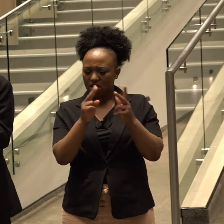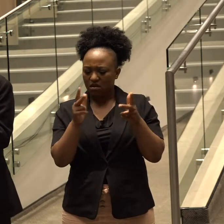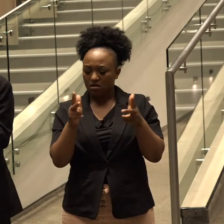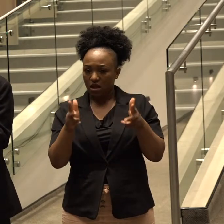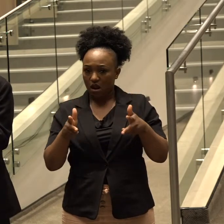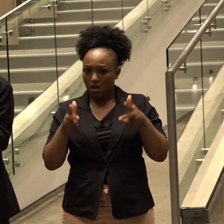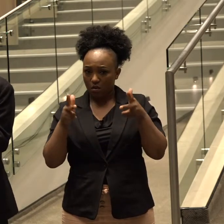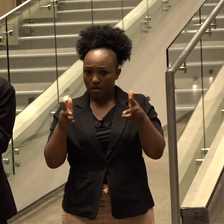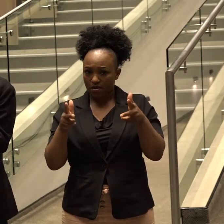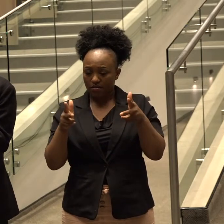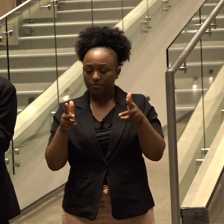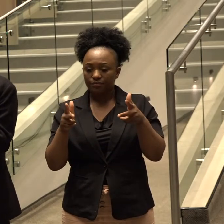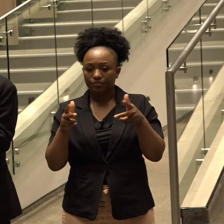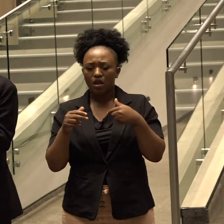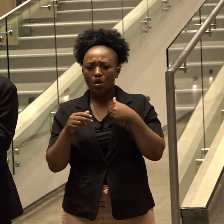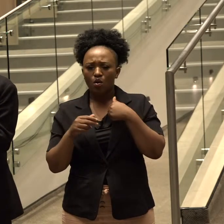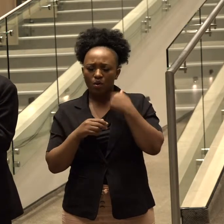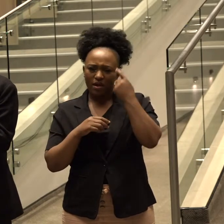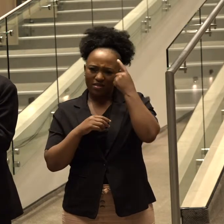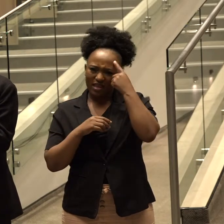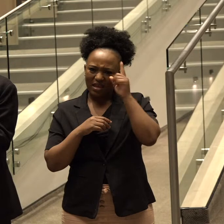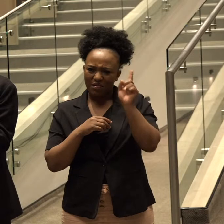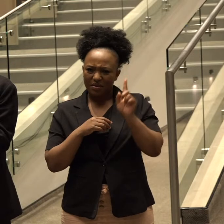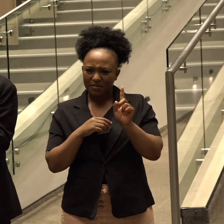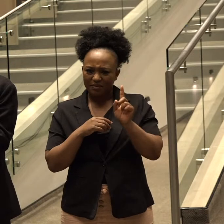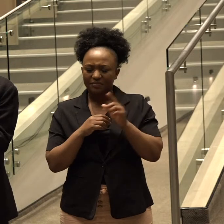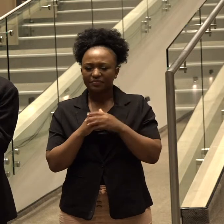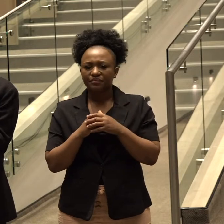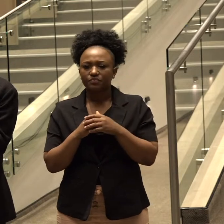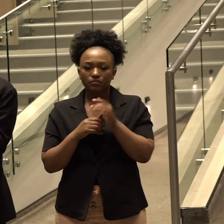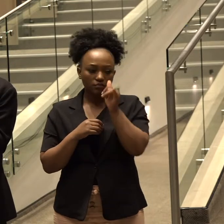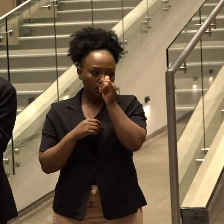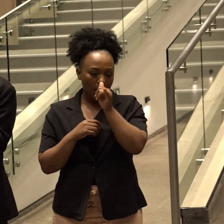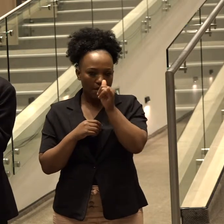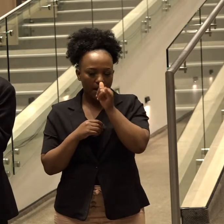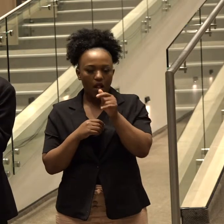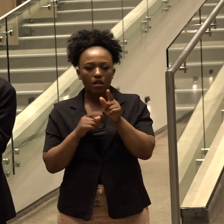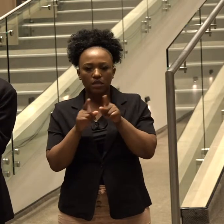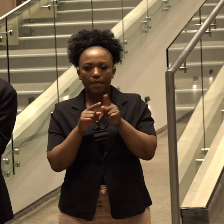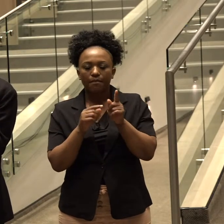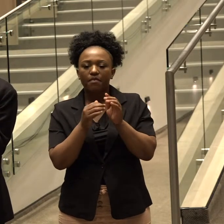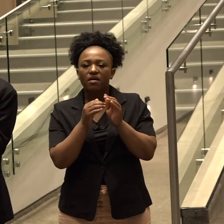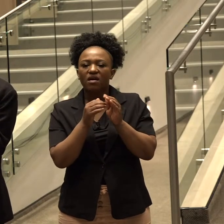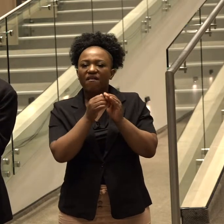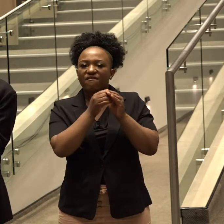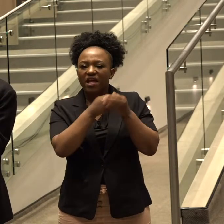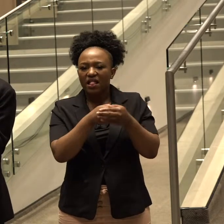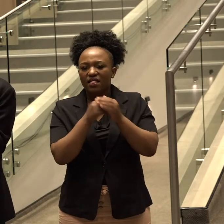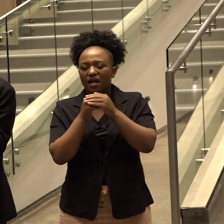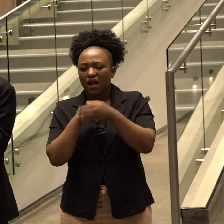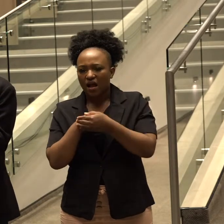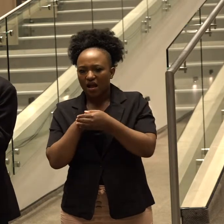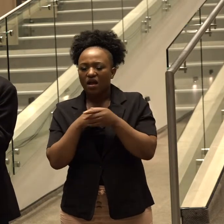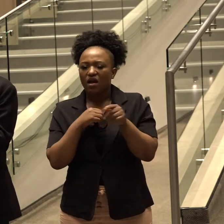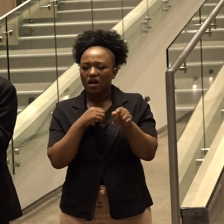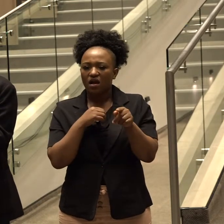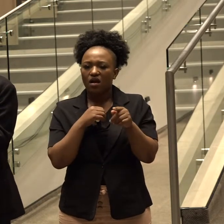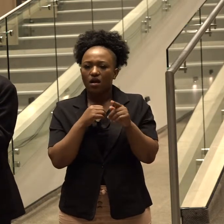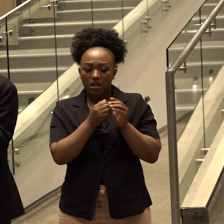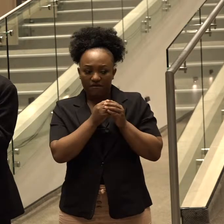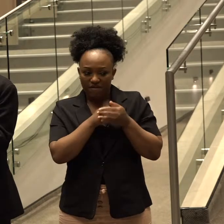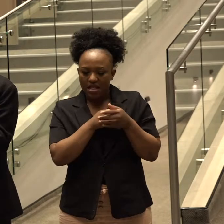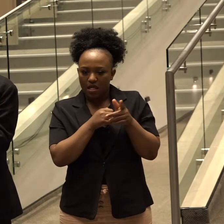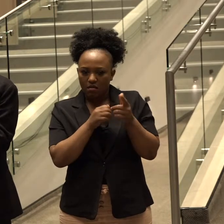and we also think that the criminals hide themselves use the these Subways to hide